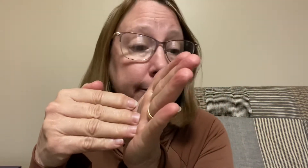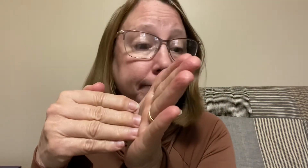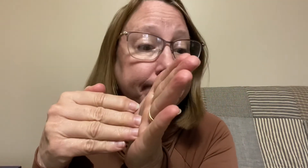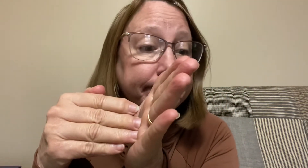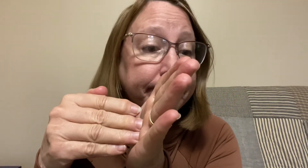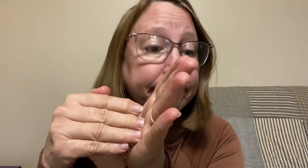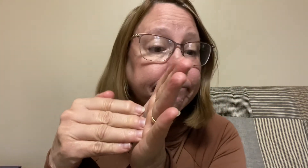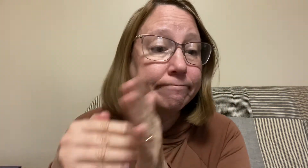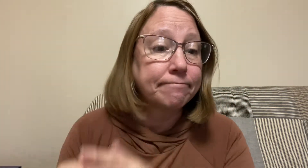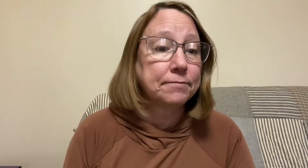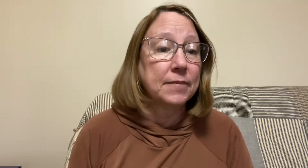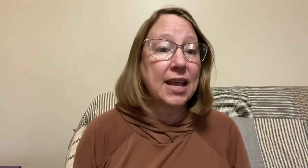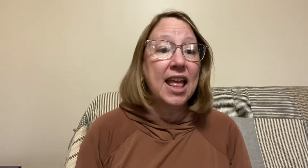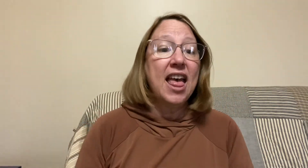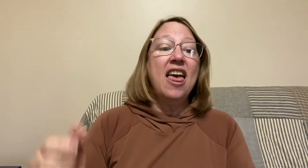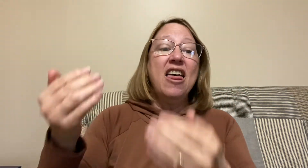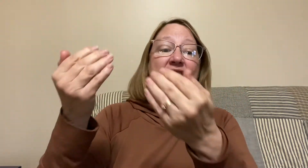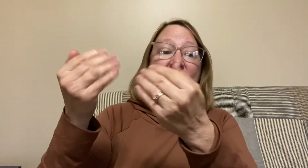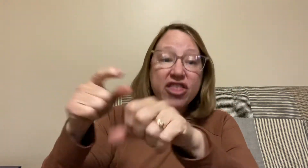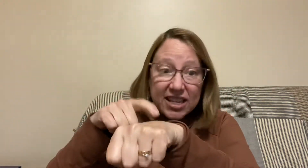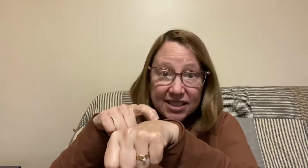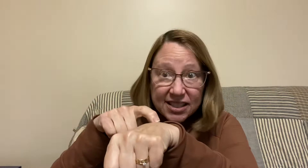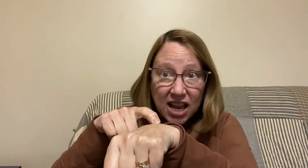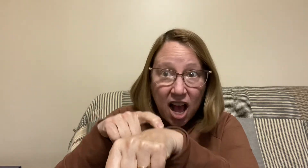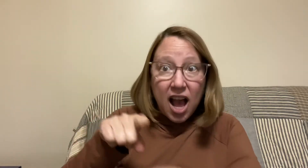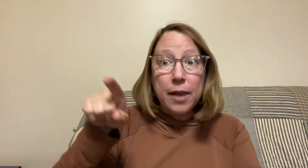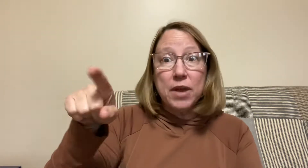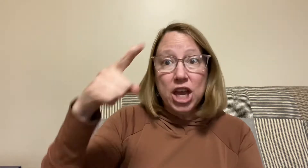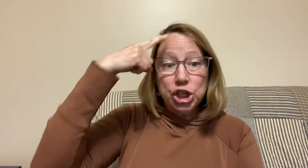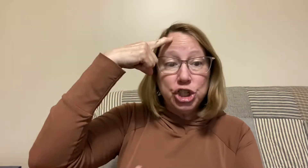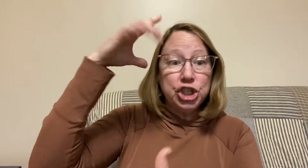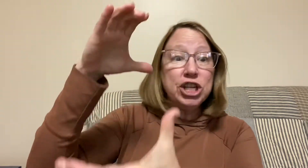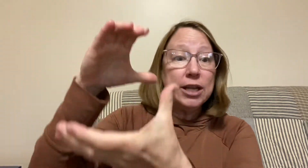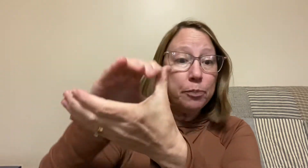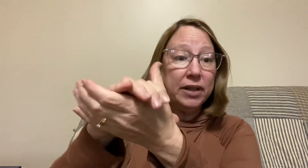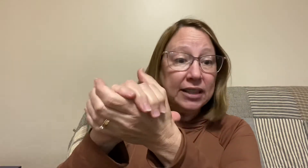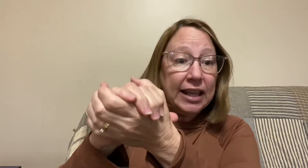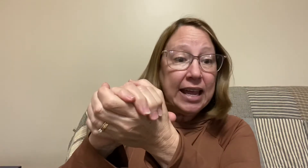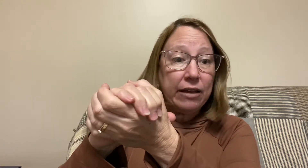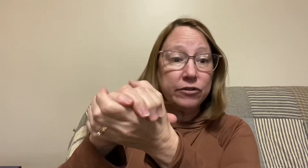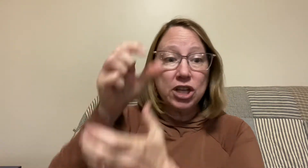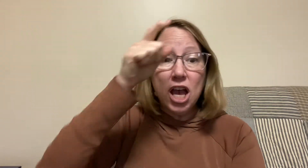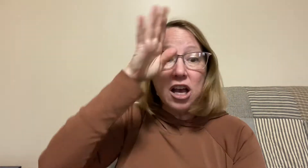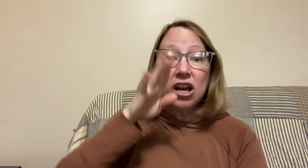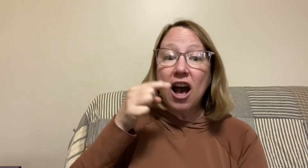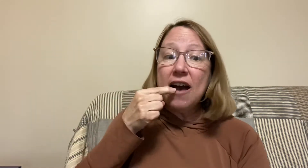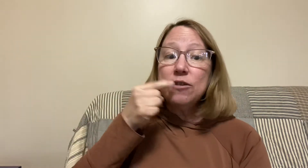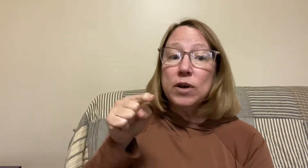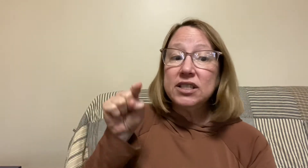When Joan was 17 years old, the